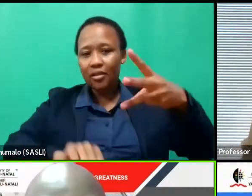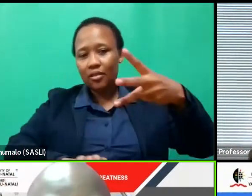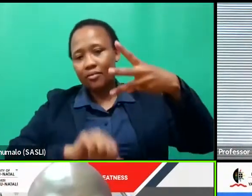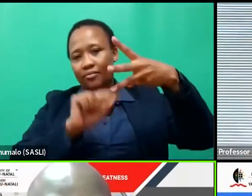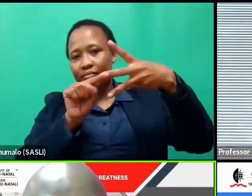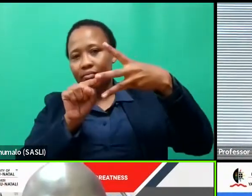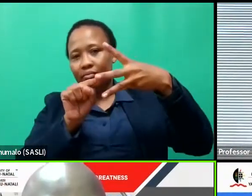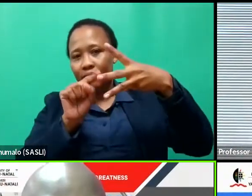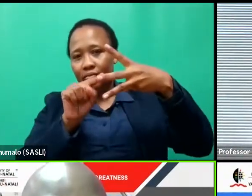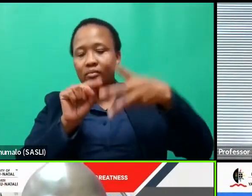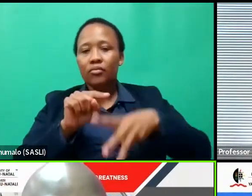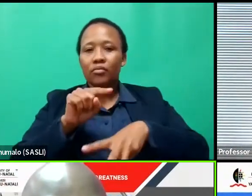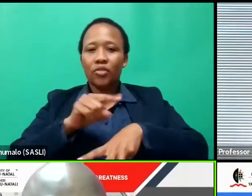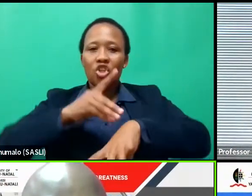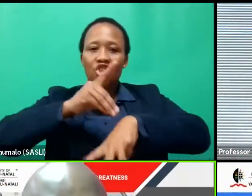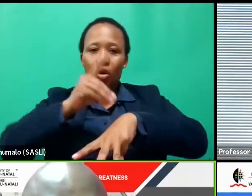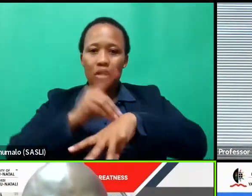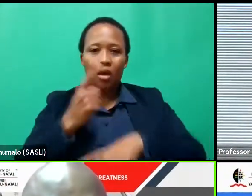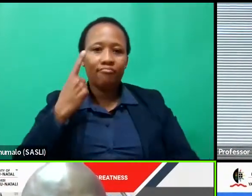Yeah.